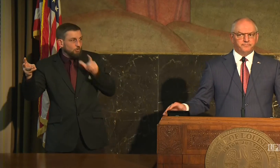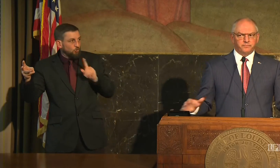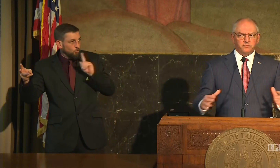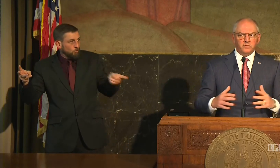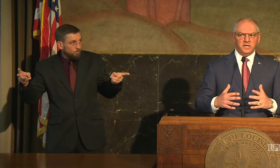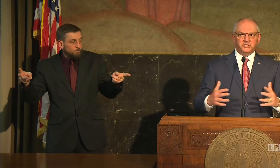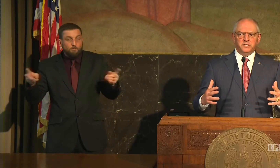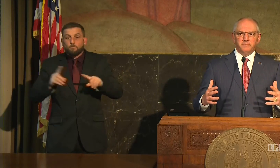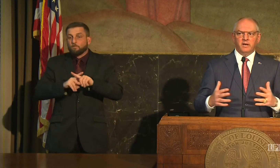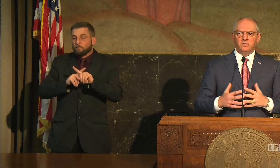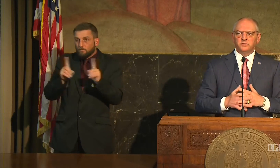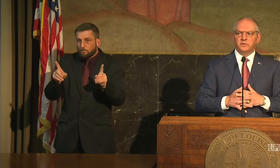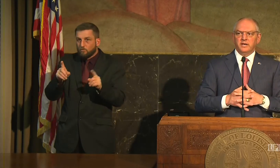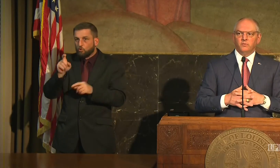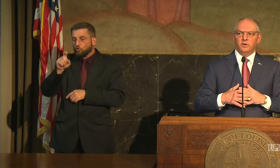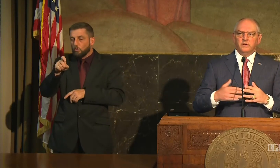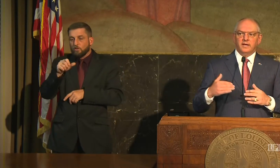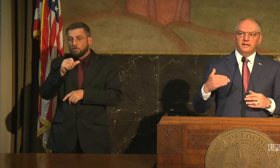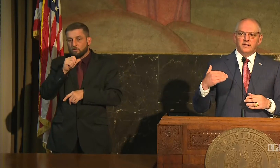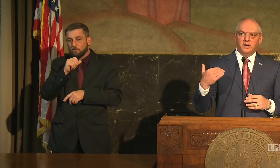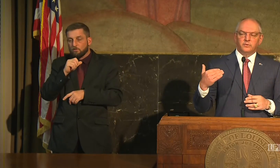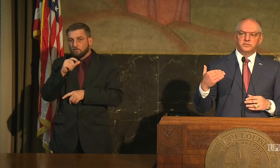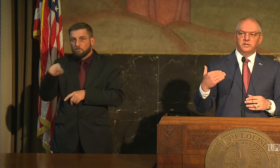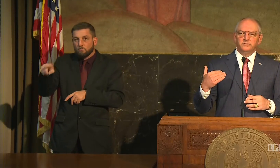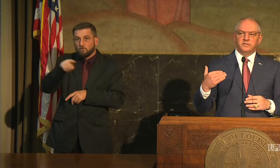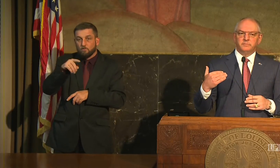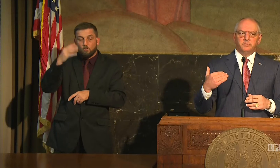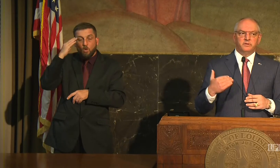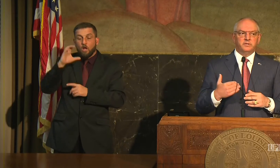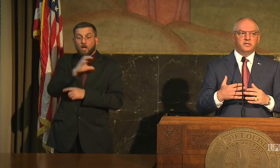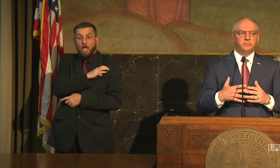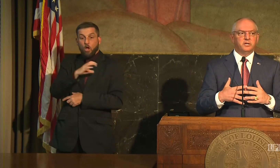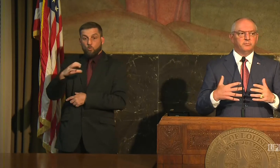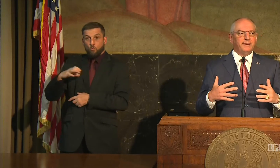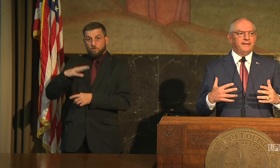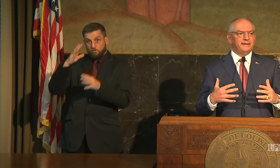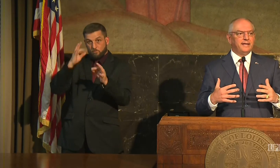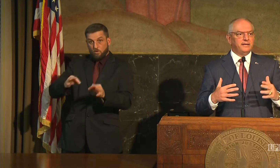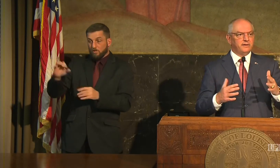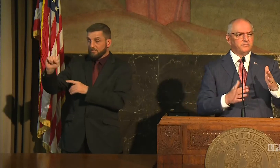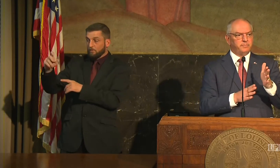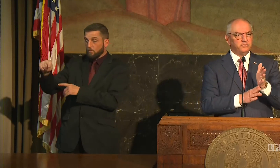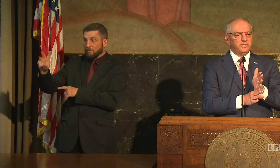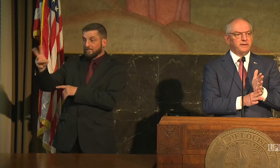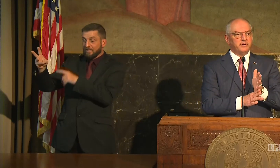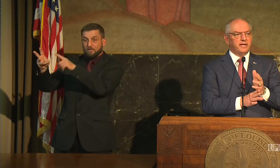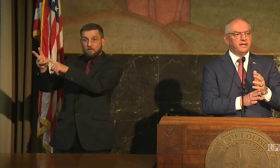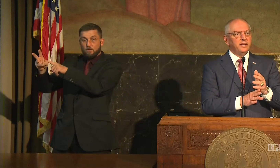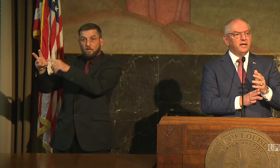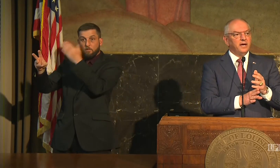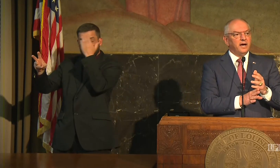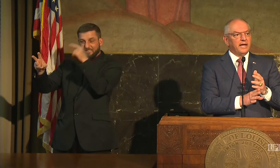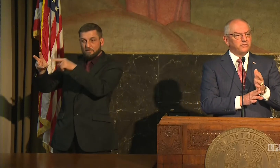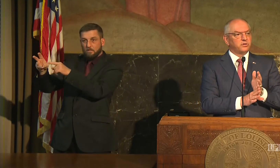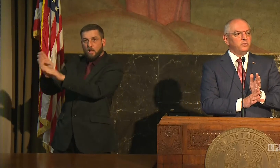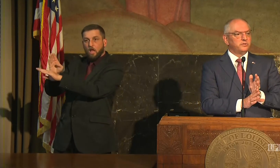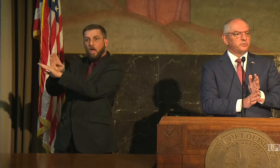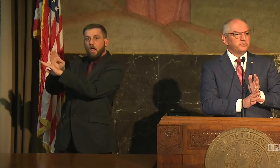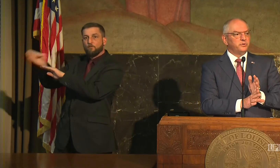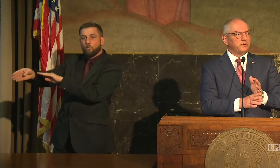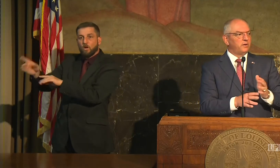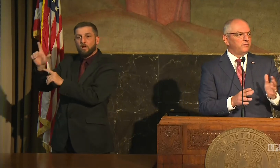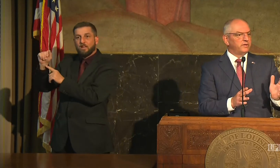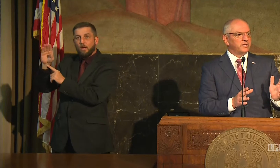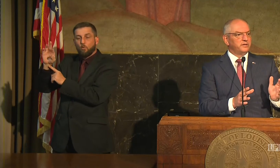but it shouldn't be lost on anyone that Congress chose September the 6th because by that date, it's post-Labor Day, and school